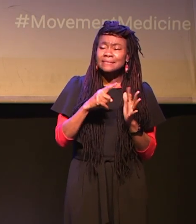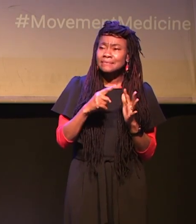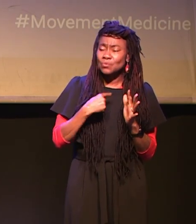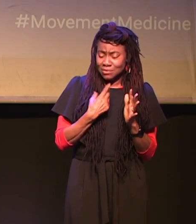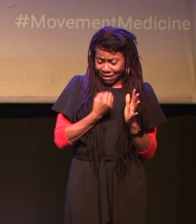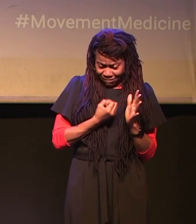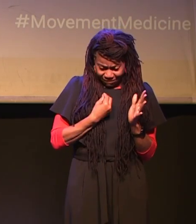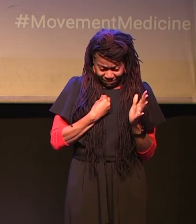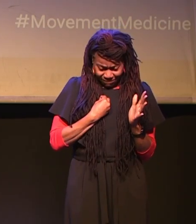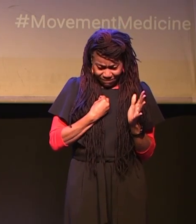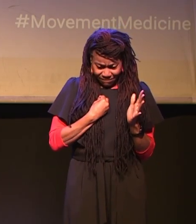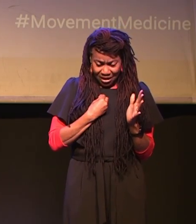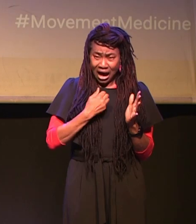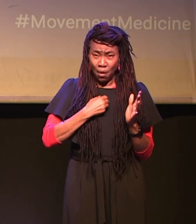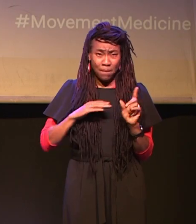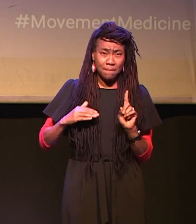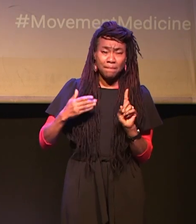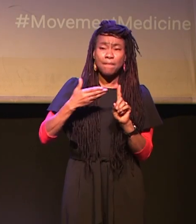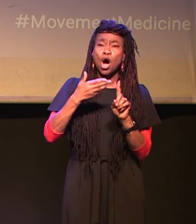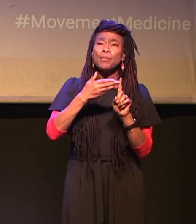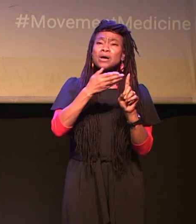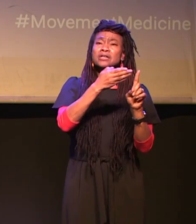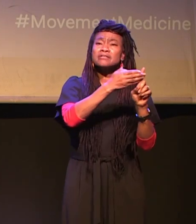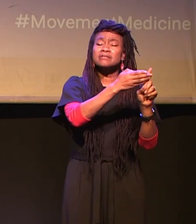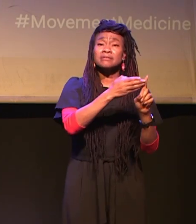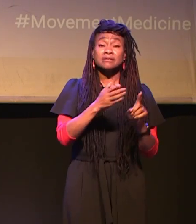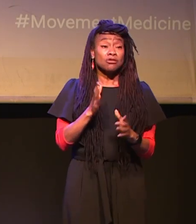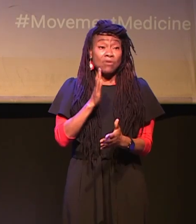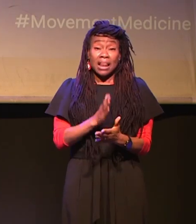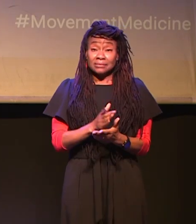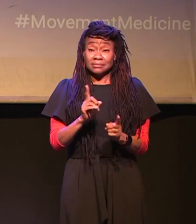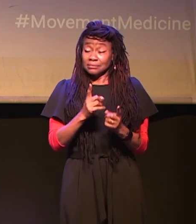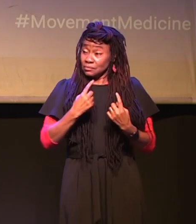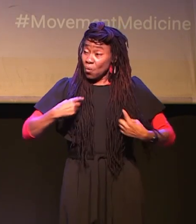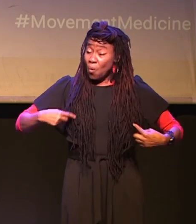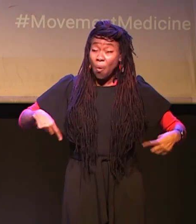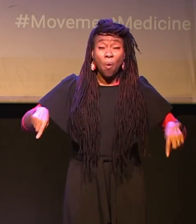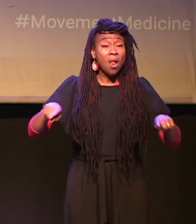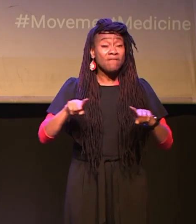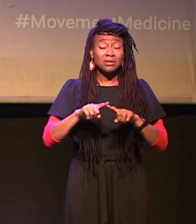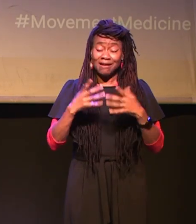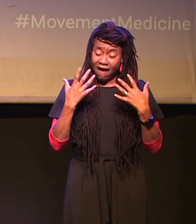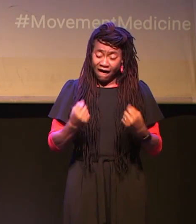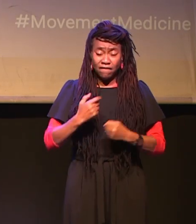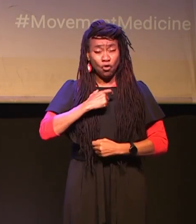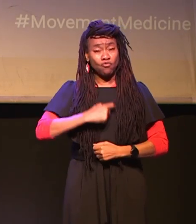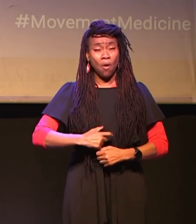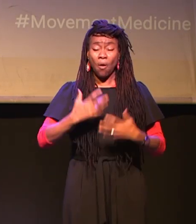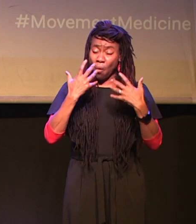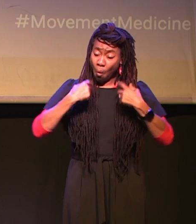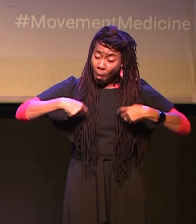then all of us, it really is honest about our reality, which is all of us have some role, something to offer.